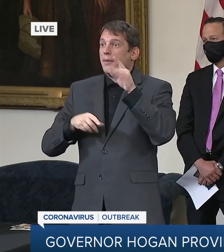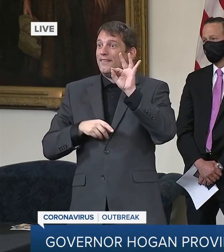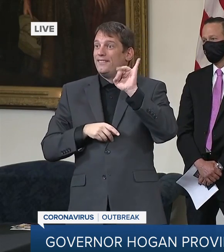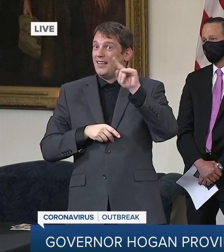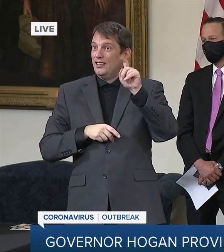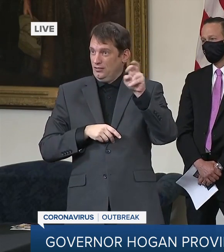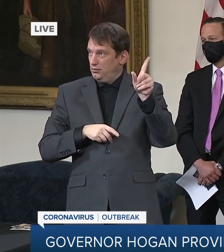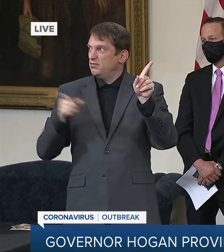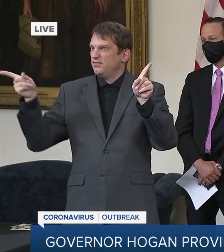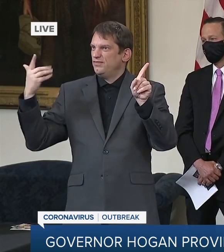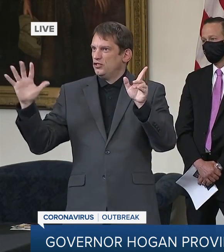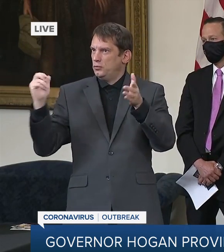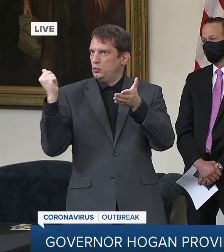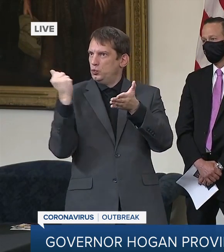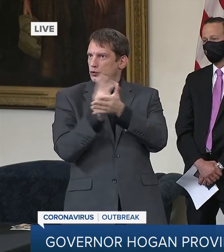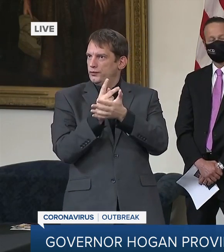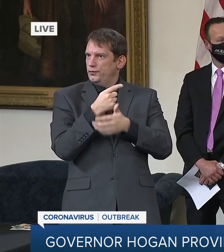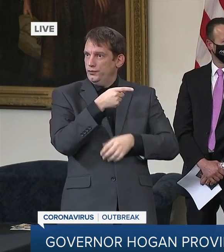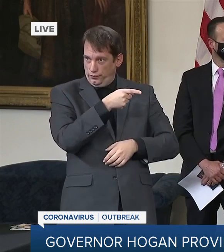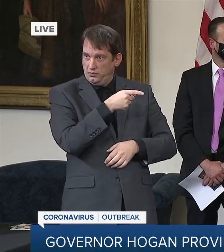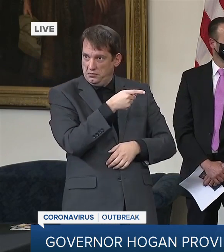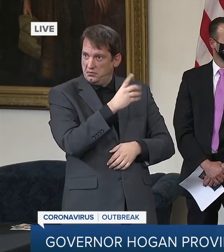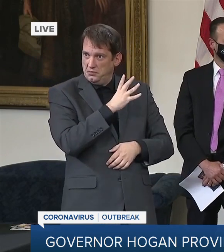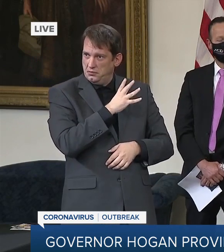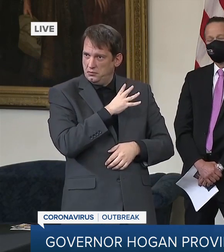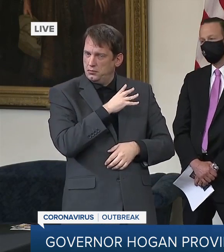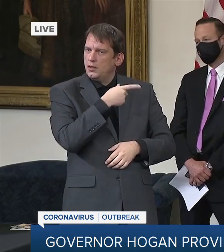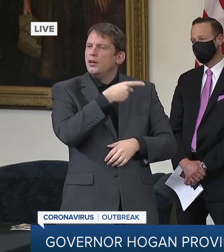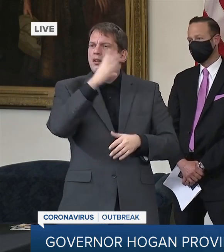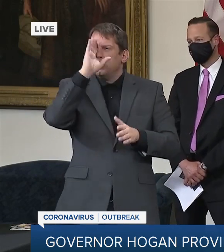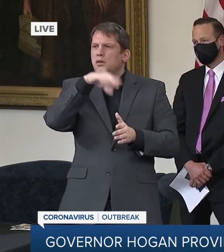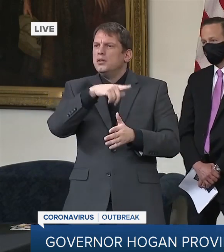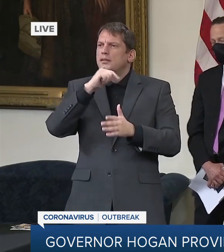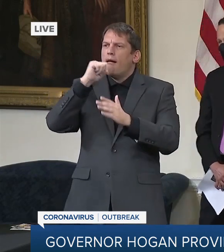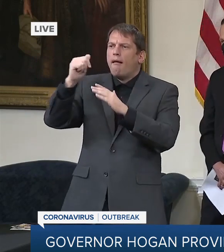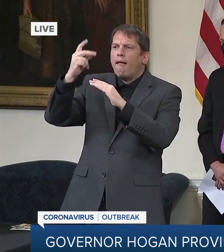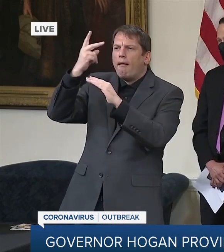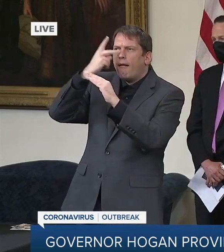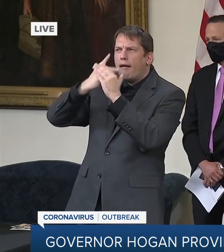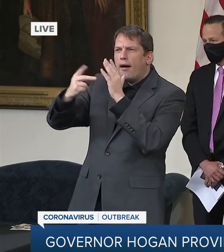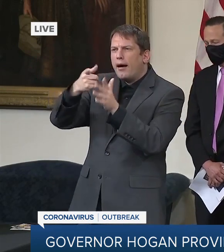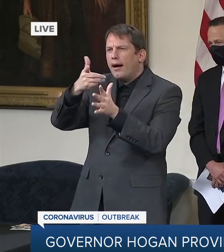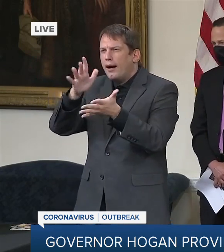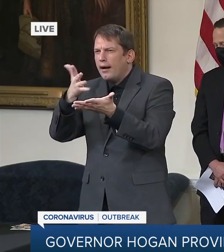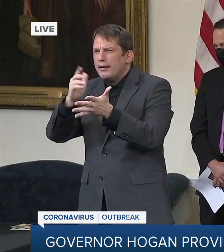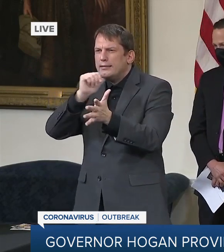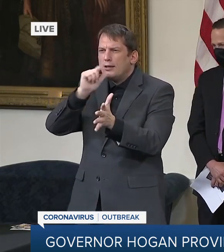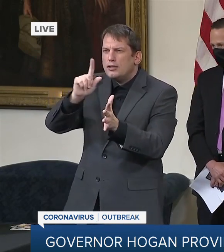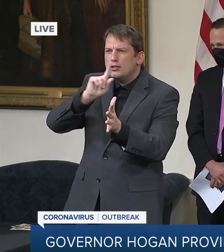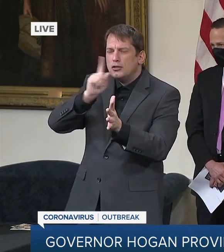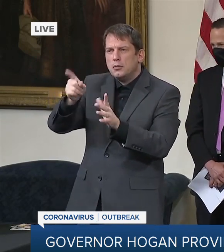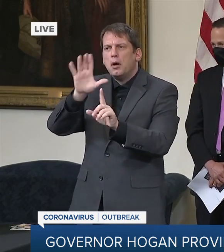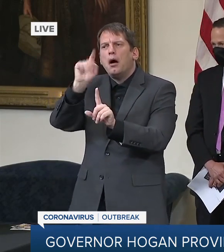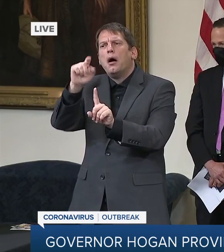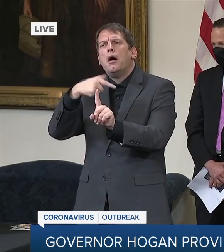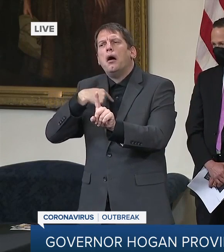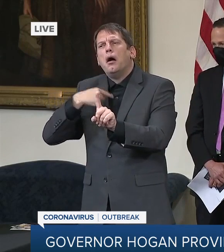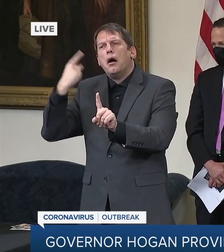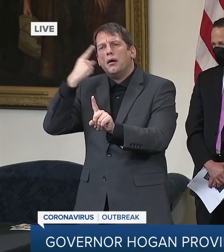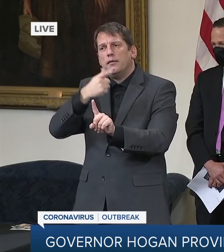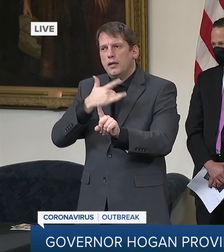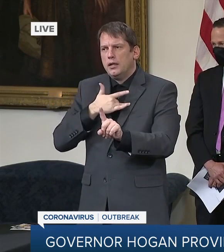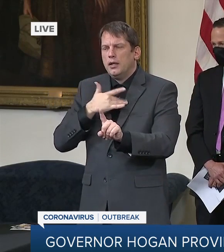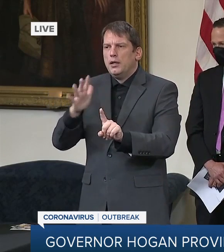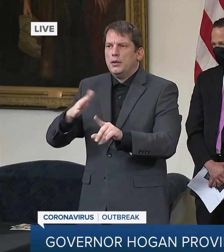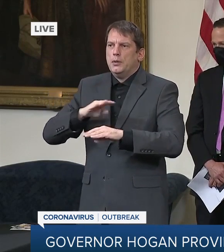know this was anticipated, especially you mentioned it as well, Dr. Chen. But is there a sense of relief or a sense of hope when you heard that